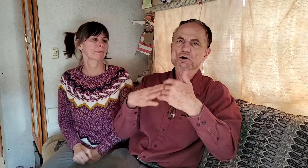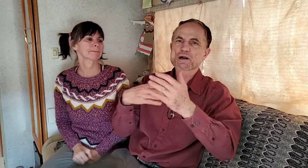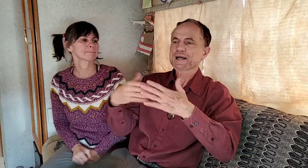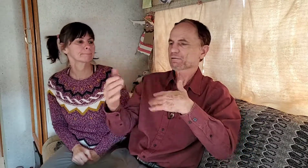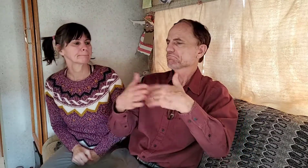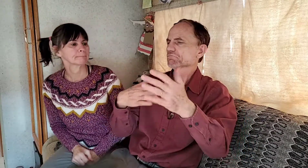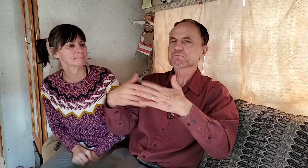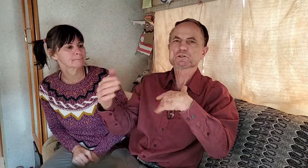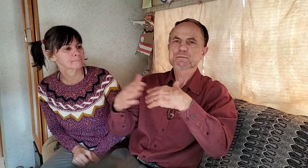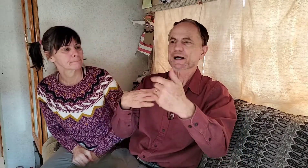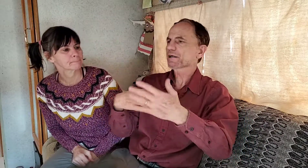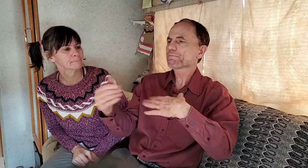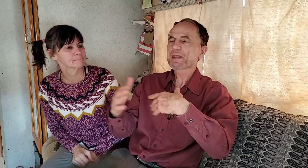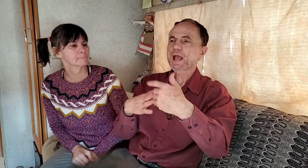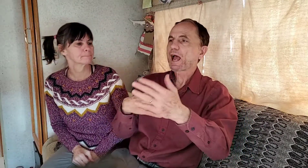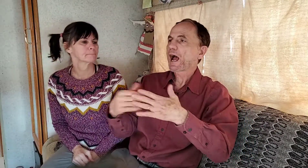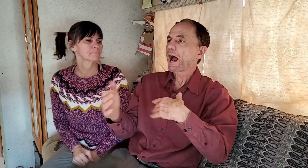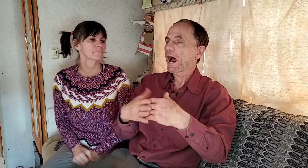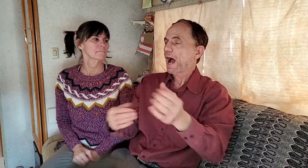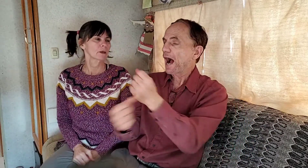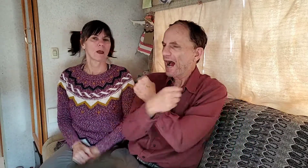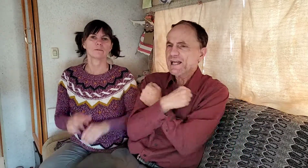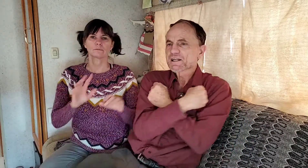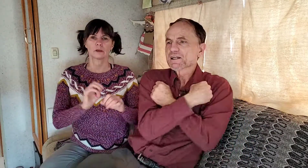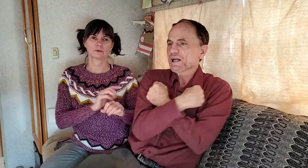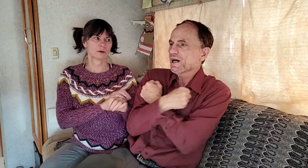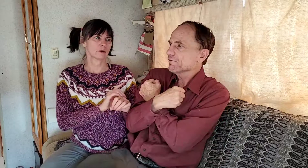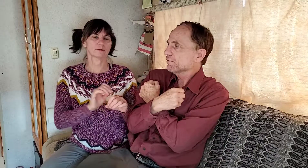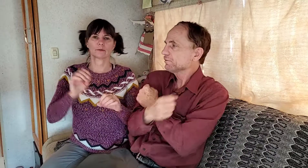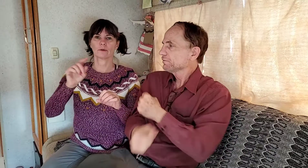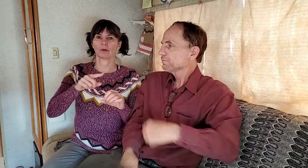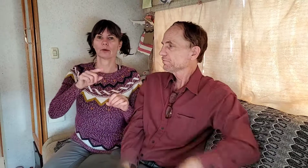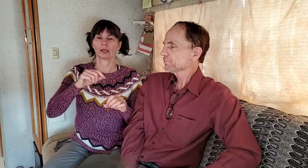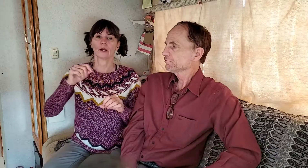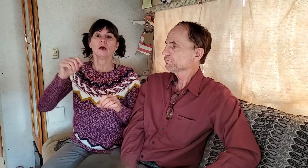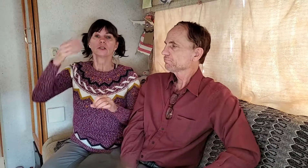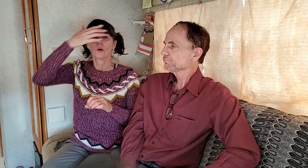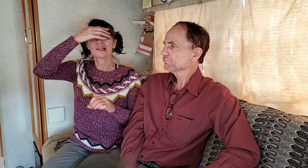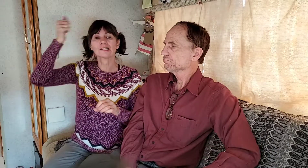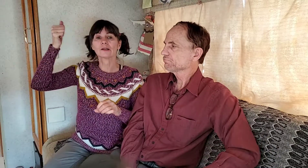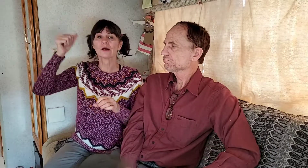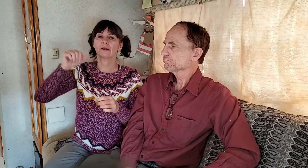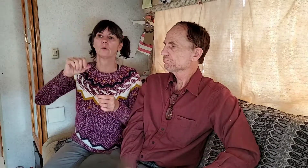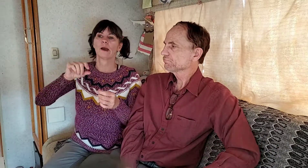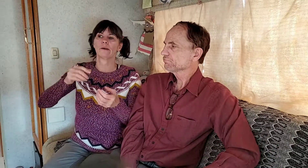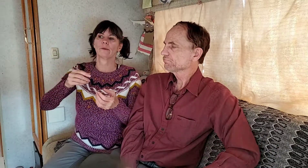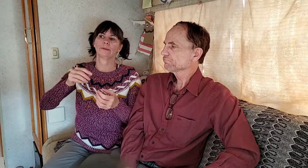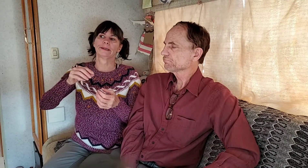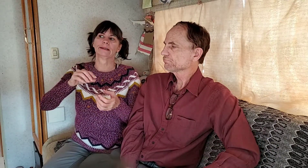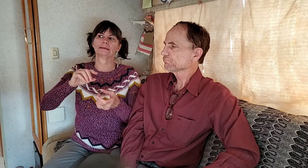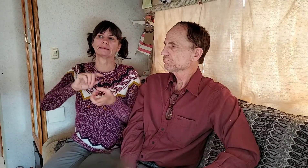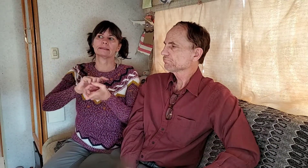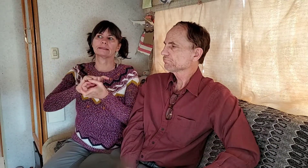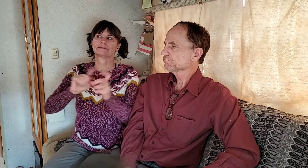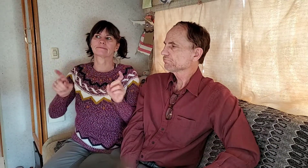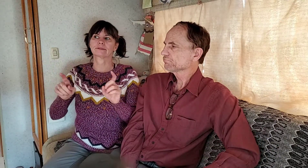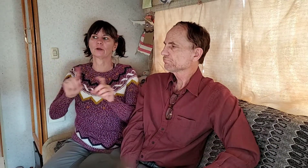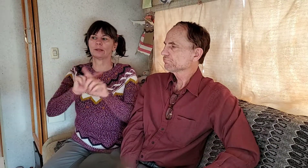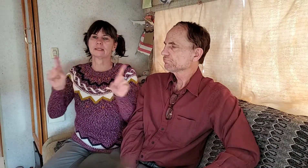right. No matter. I love... Sorry, real quick here. So a little carried away could be